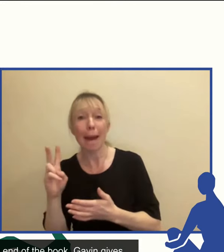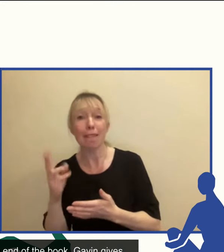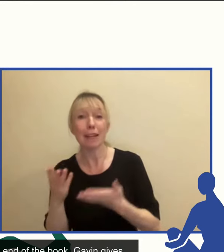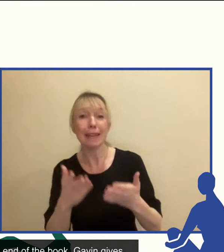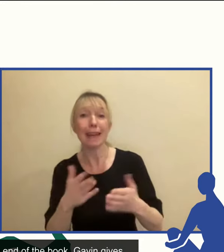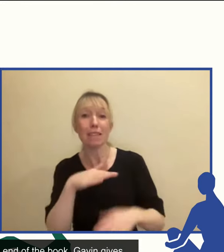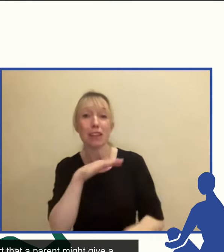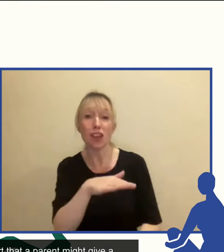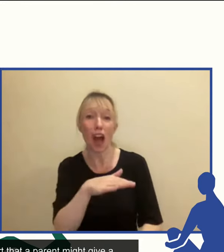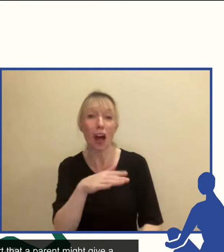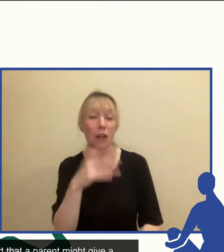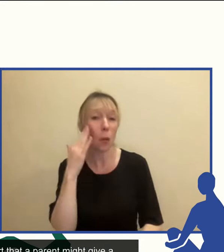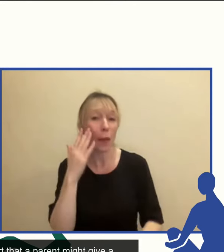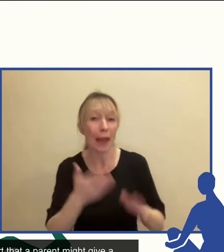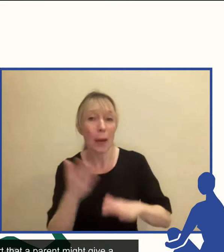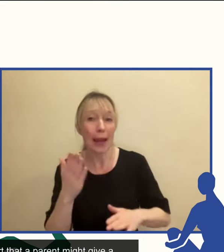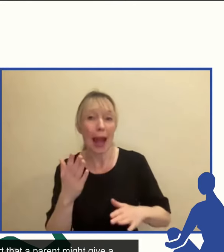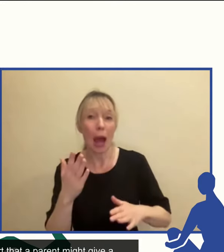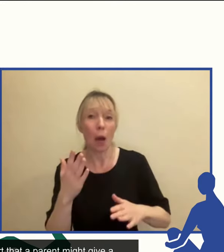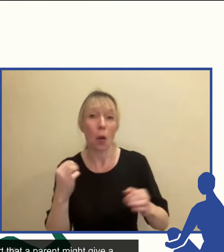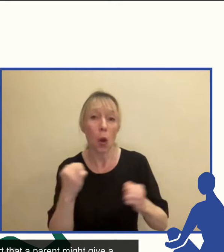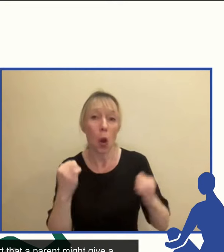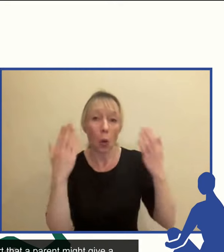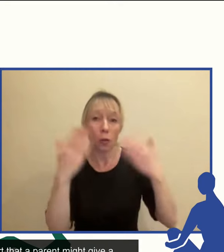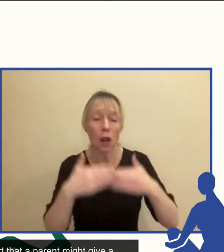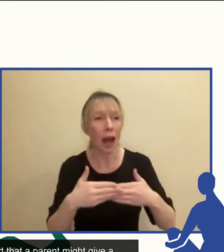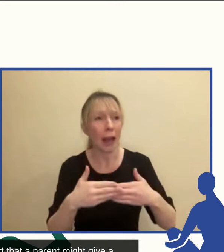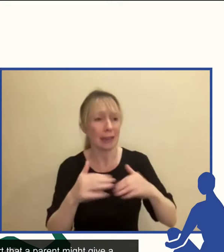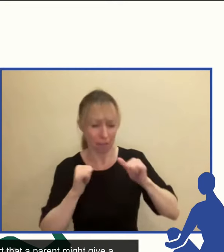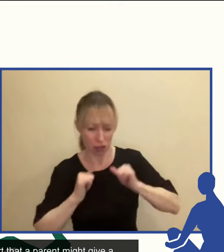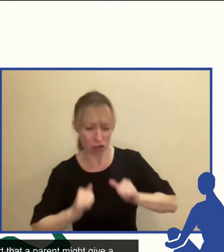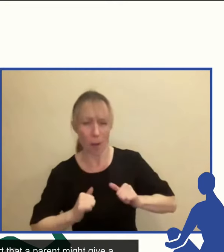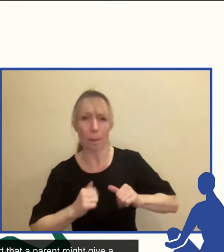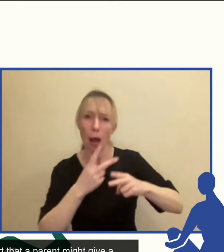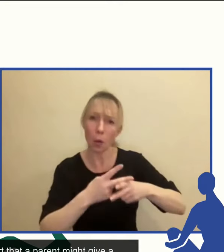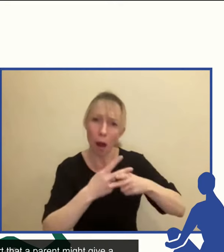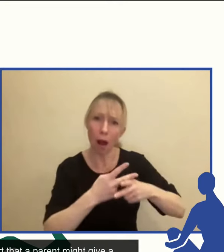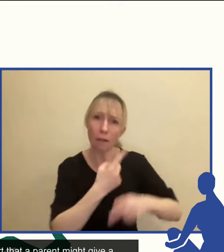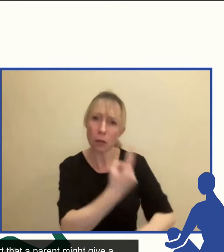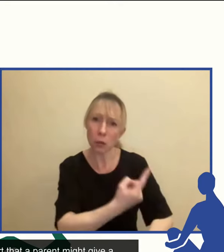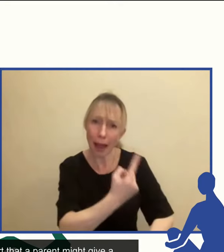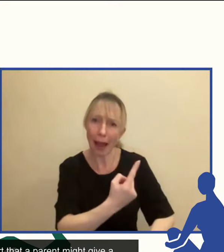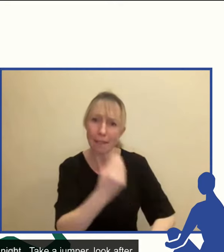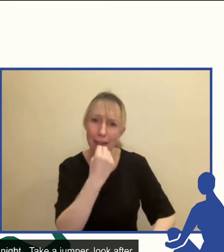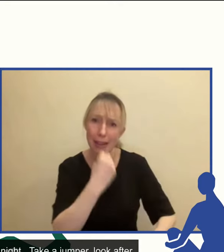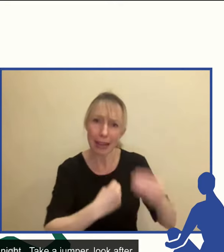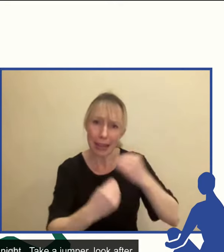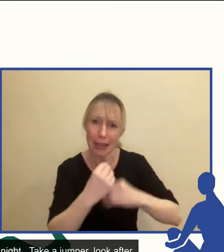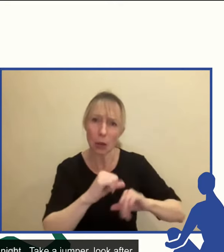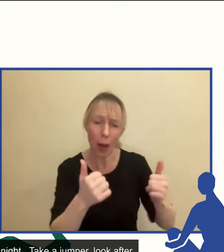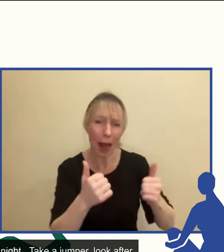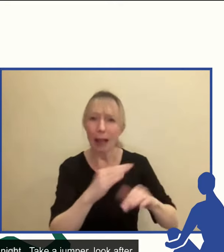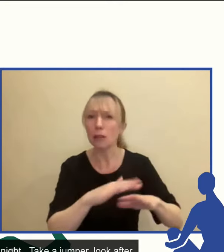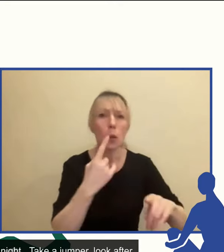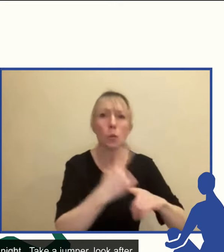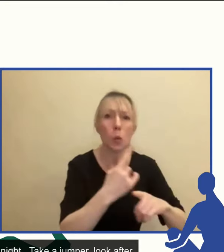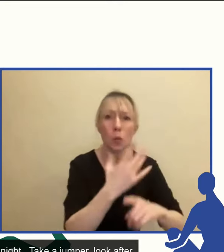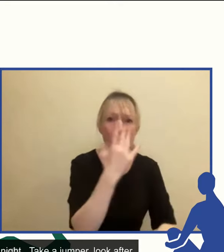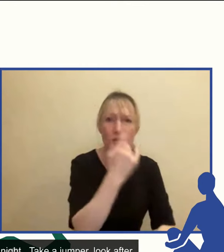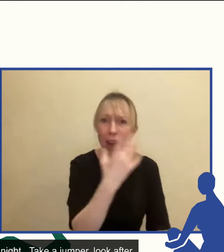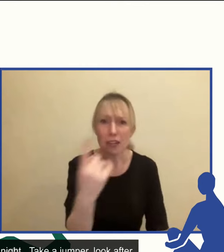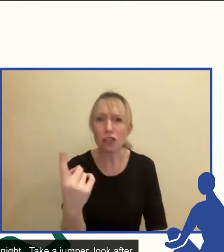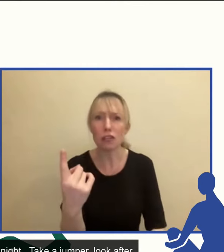on a cold winter night, you know, sort of take a jumper, look after yourself, eat well, don't talk to strangers, don't come back on your